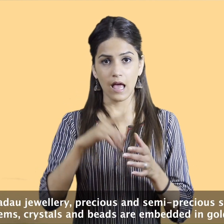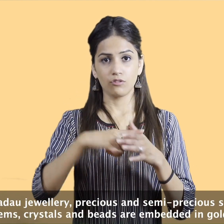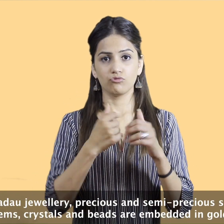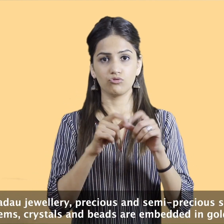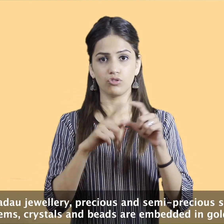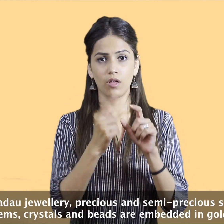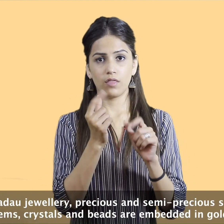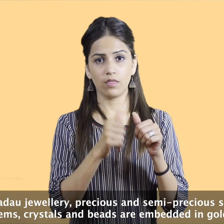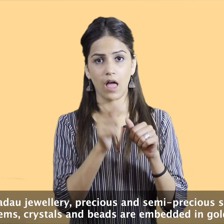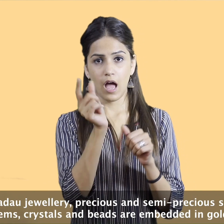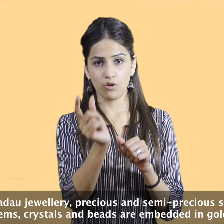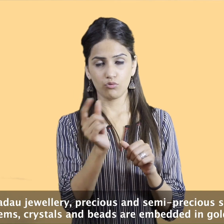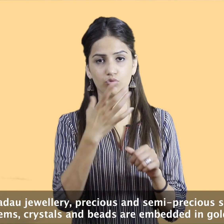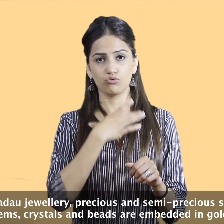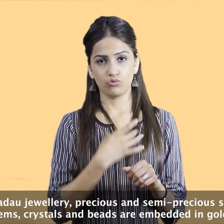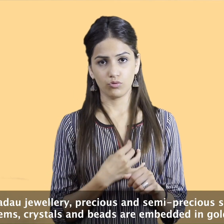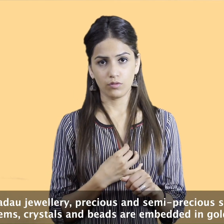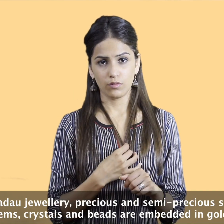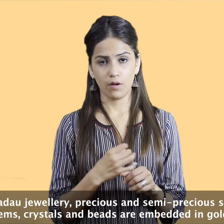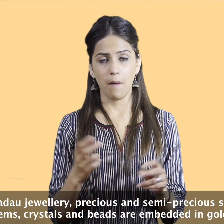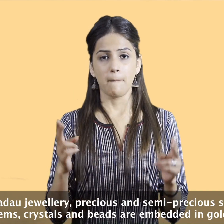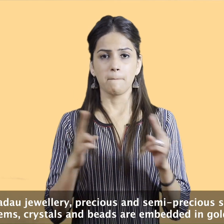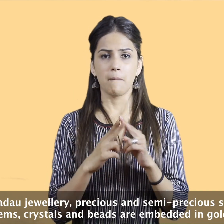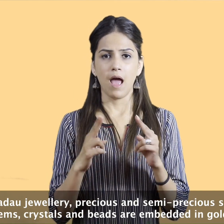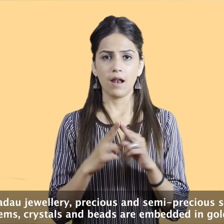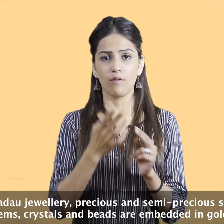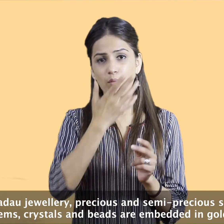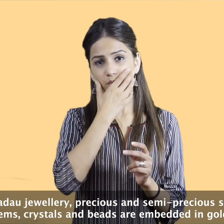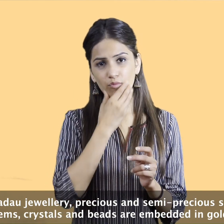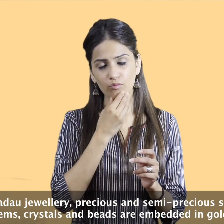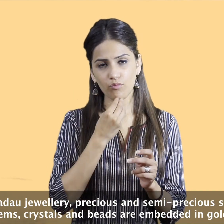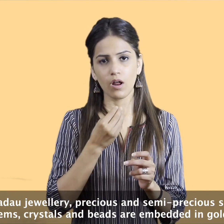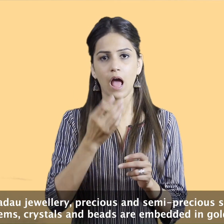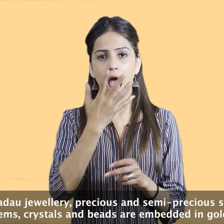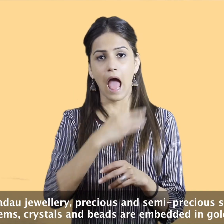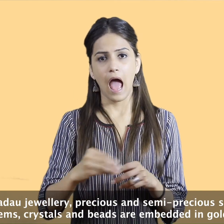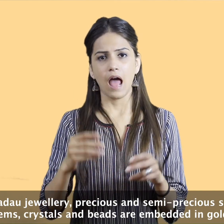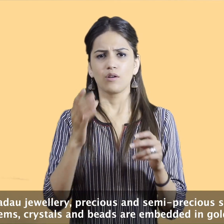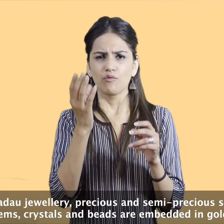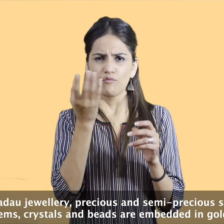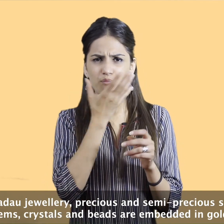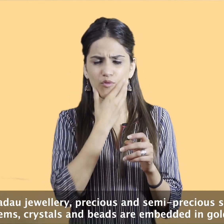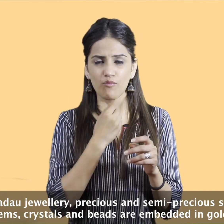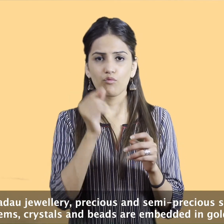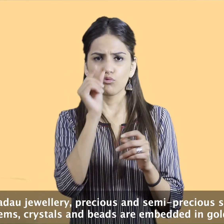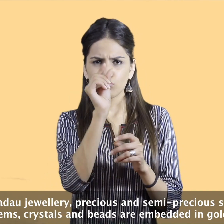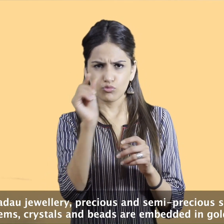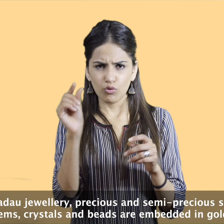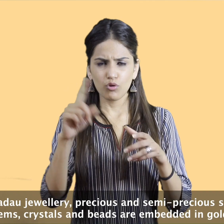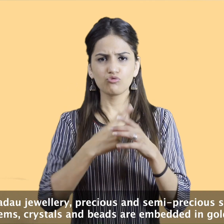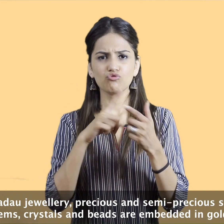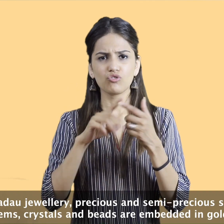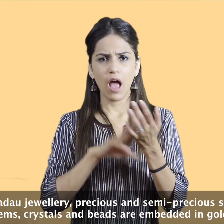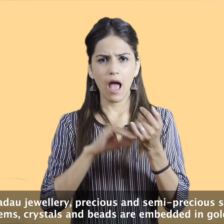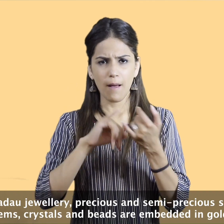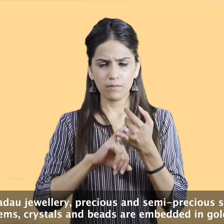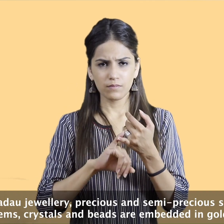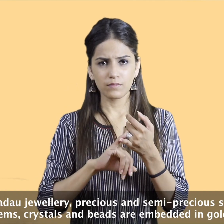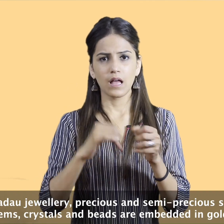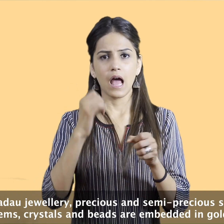In Jadao jewelry, precious and semi precious stones, gems, crystals, and beads are embedded